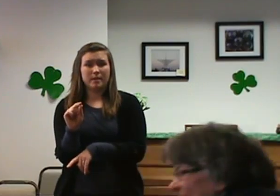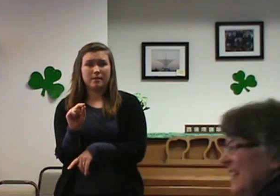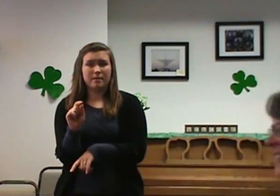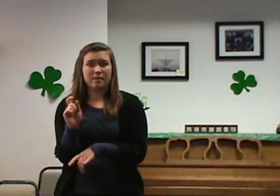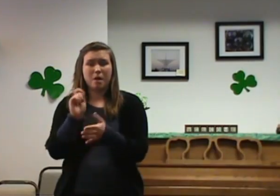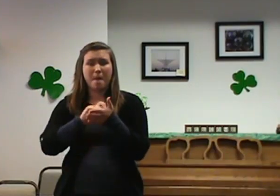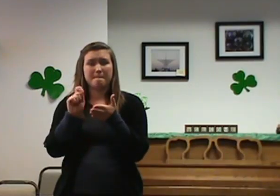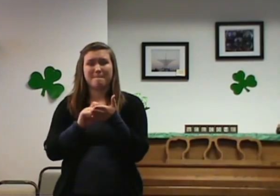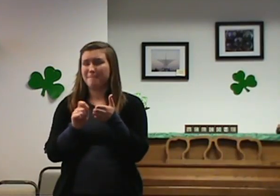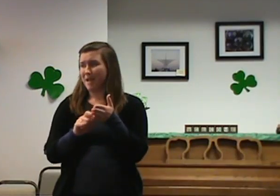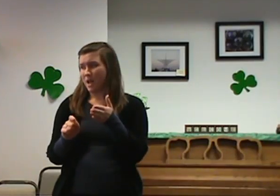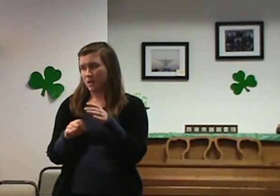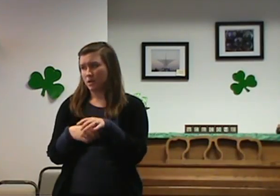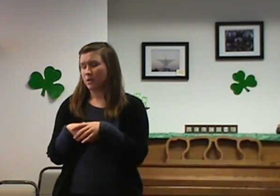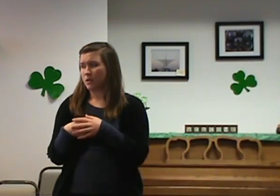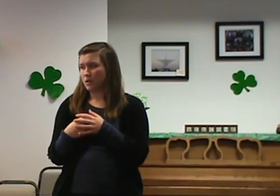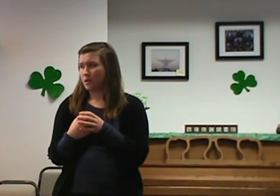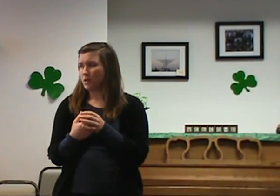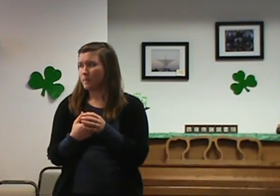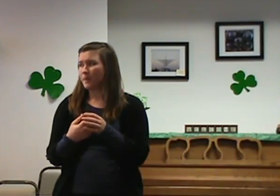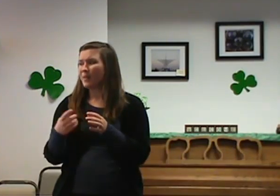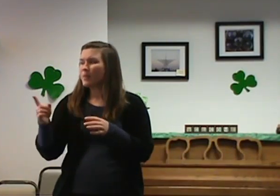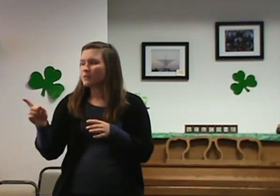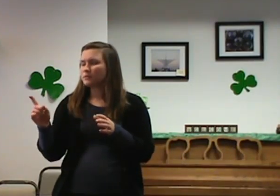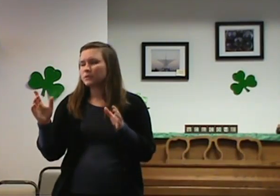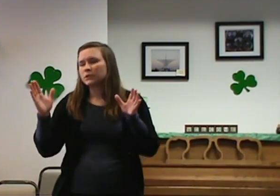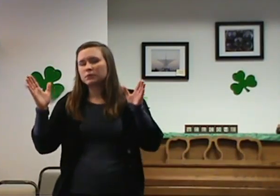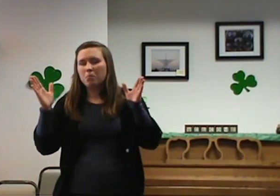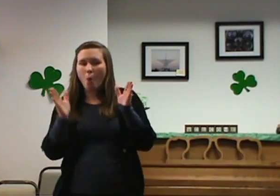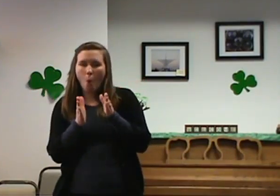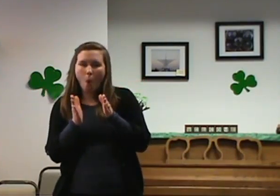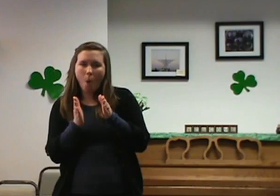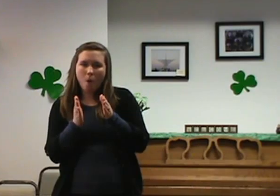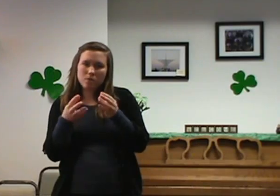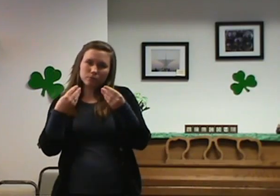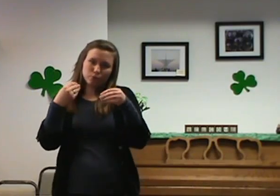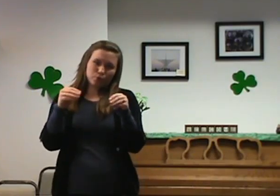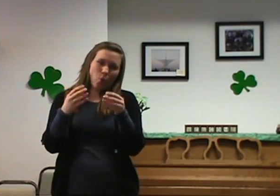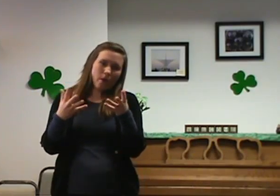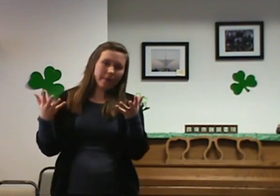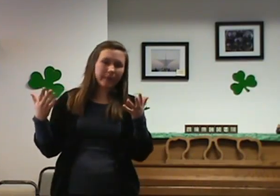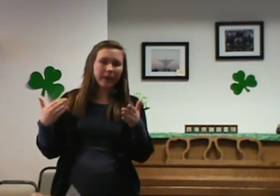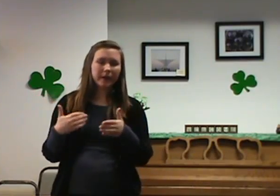rest, the small merchandise that we carry in the store, so that,